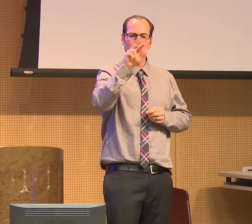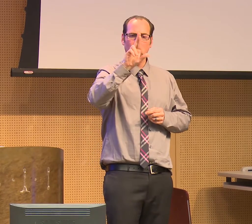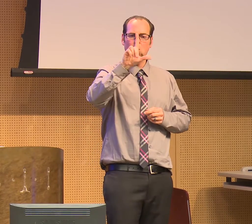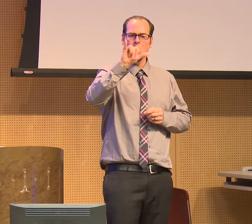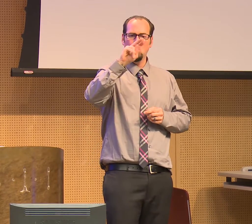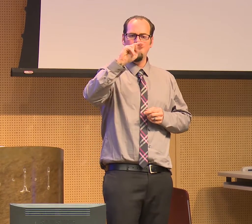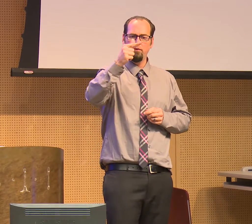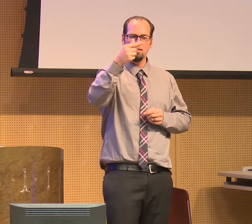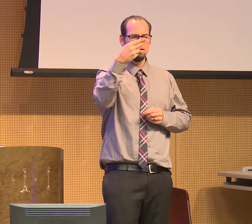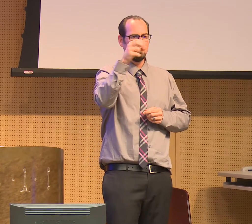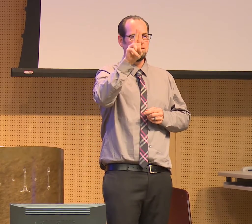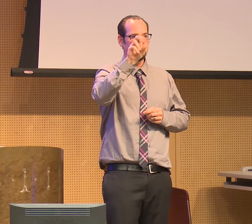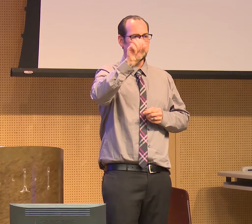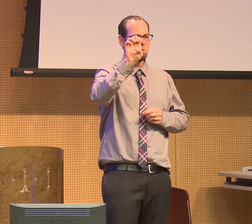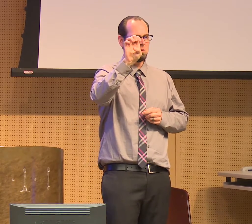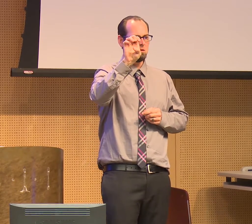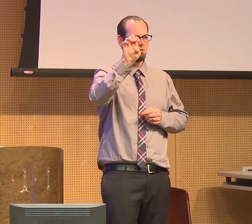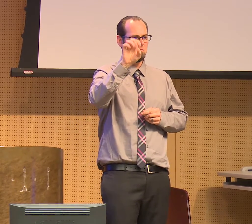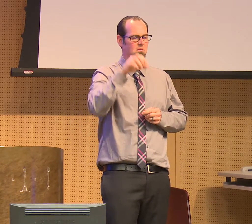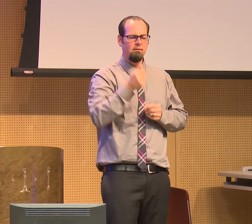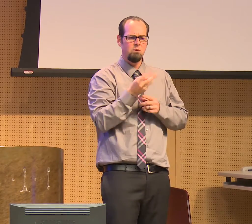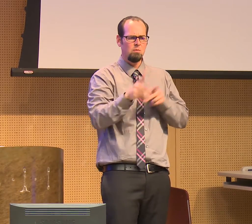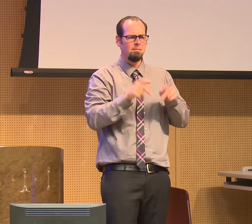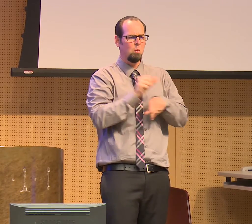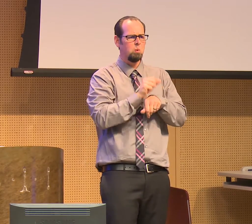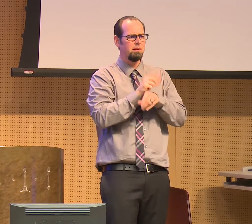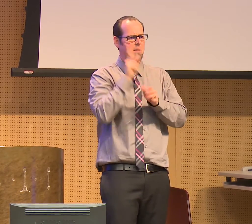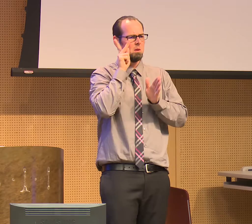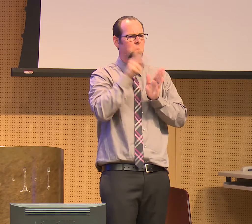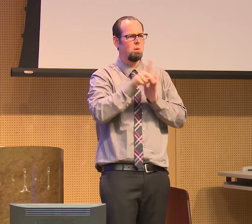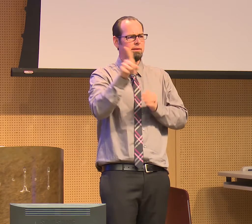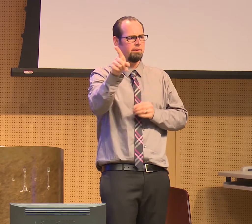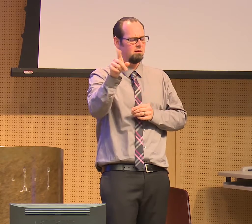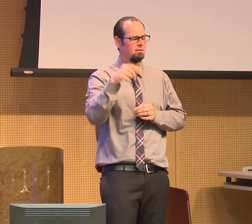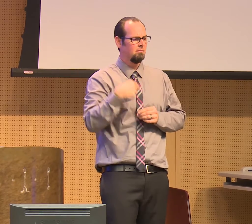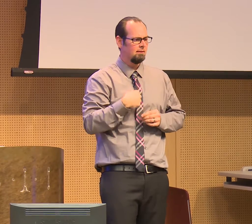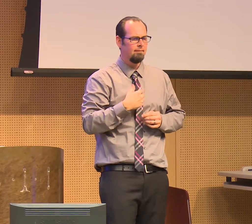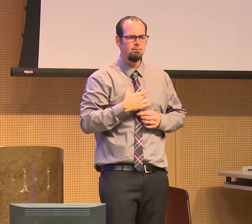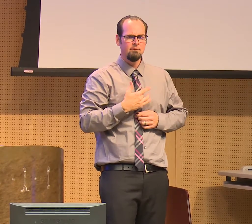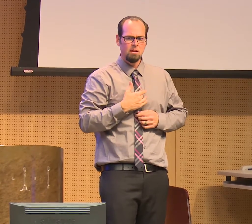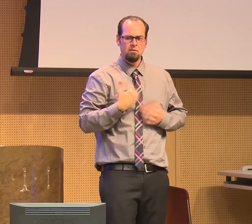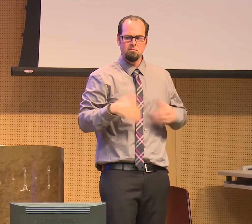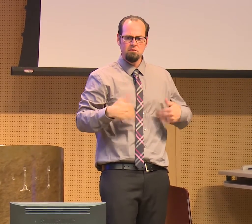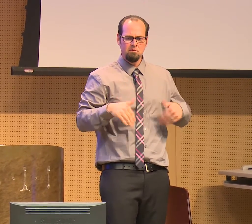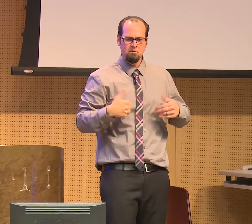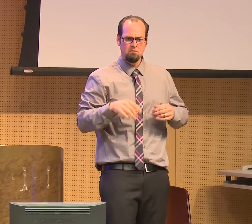Jeff Garlinghouse was one of the few people at Kodak with whom I worked.